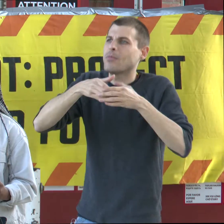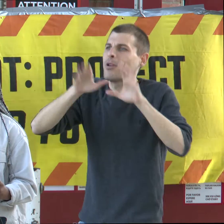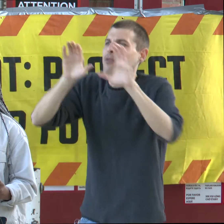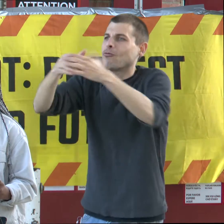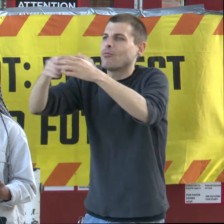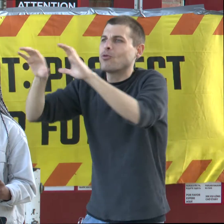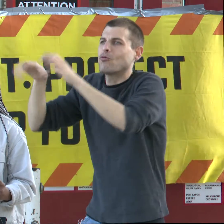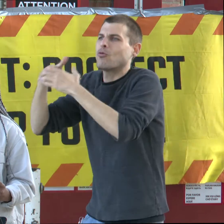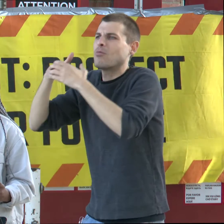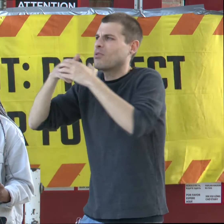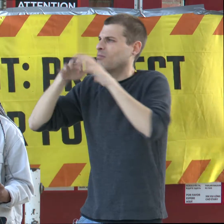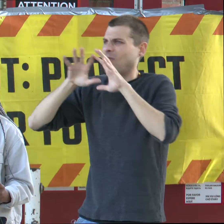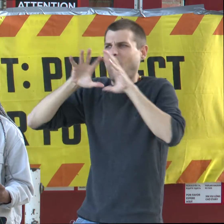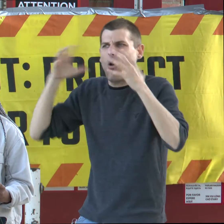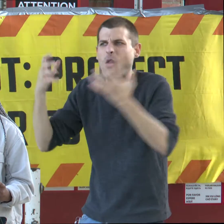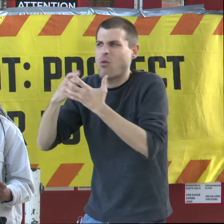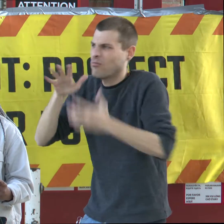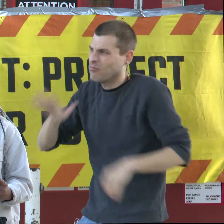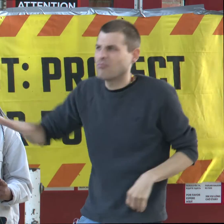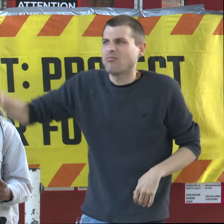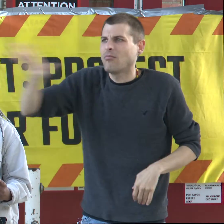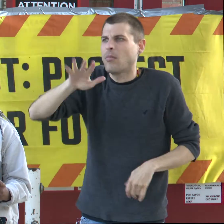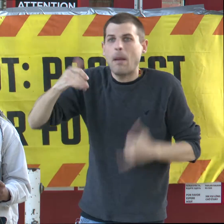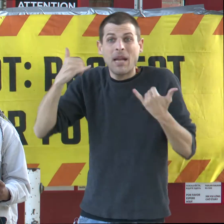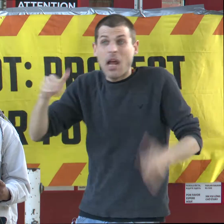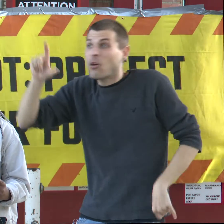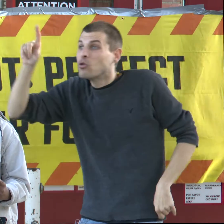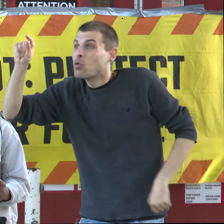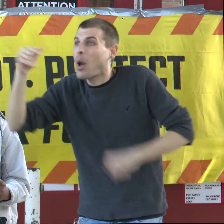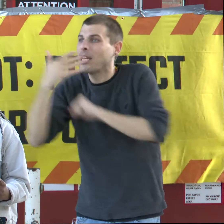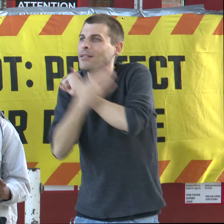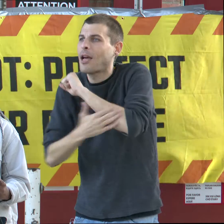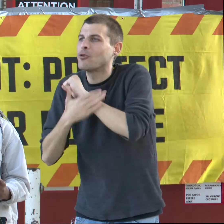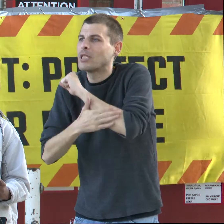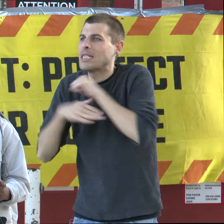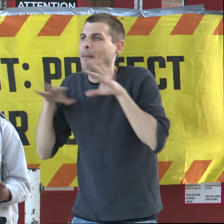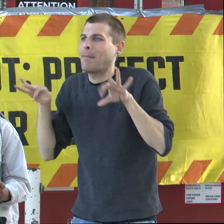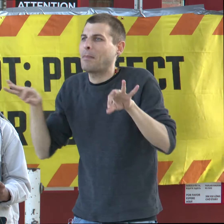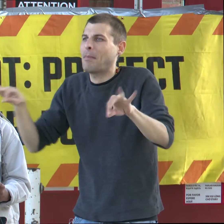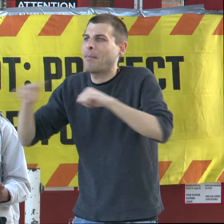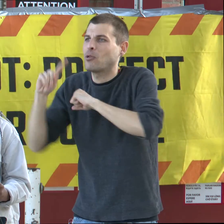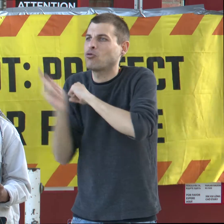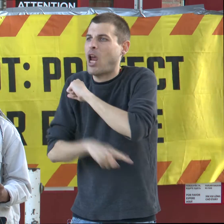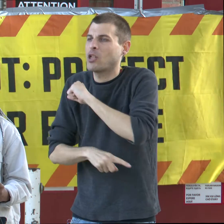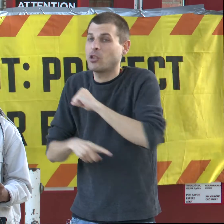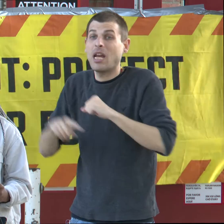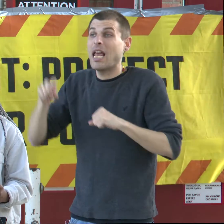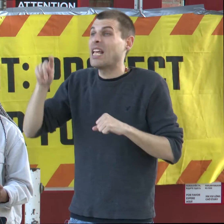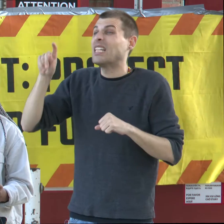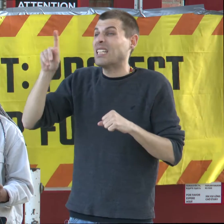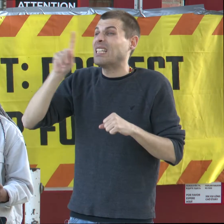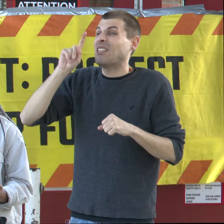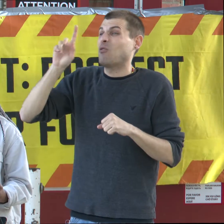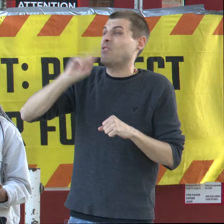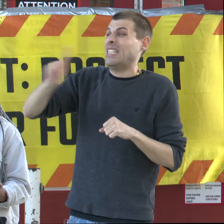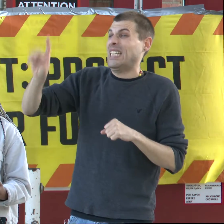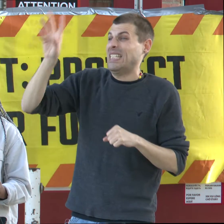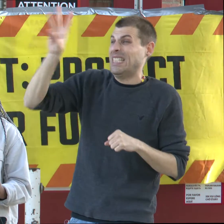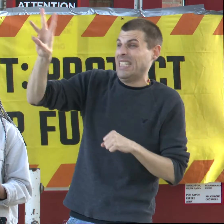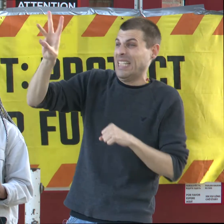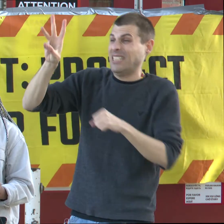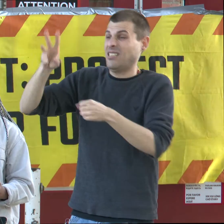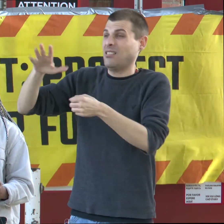that 20 countries around the world have started picking up trash because of us, and we've already reached 6 out of 7 continents in just under a year.